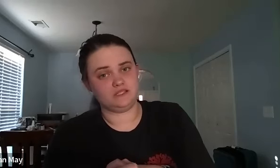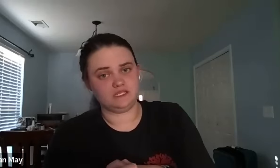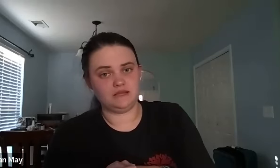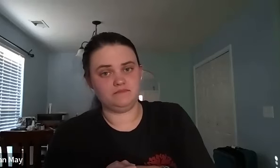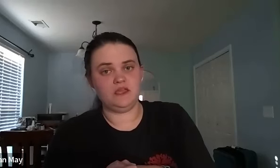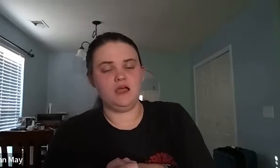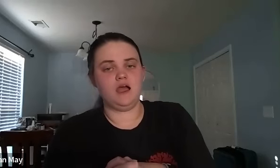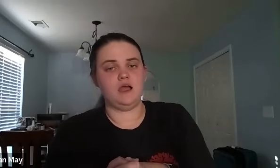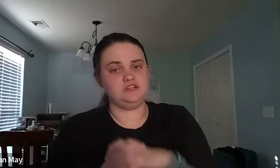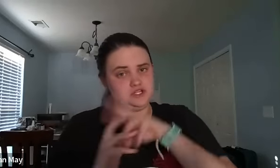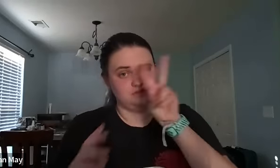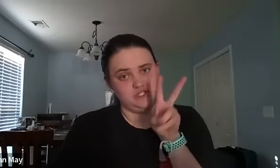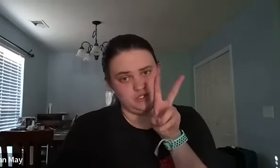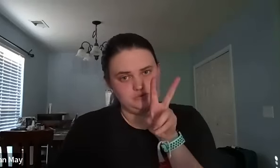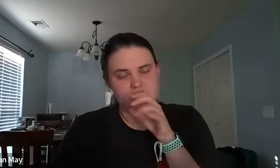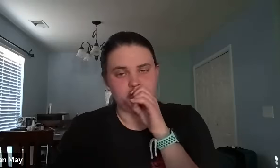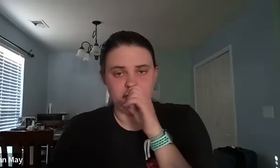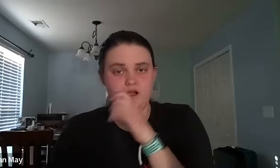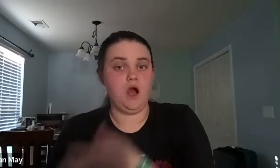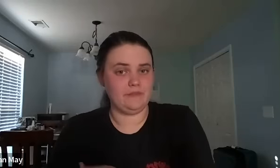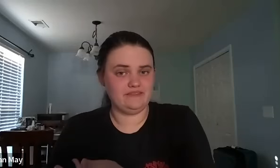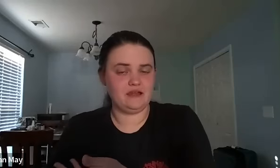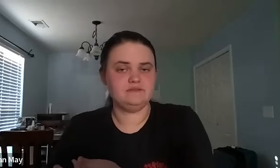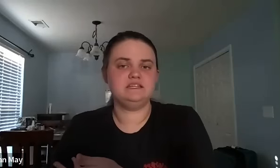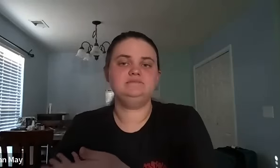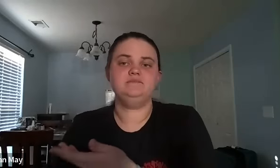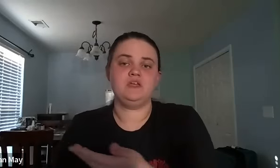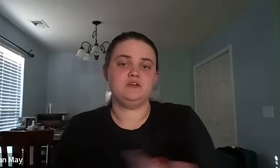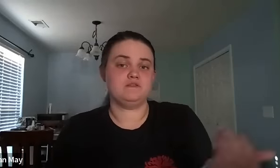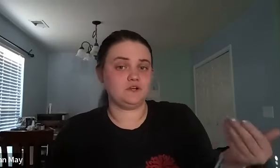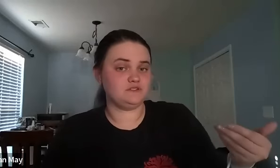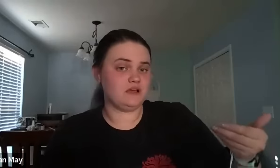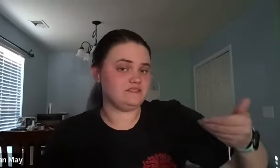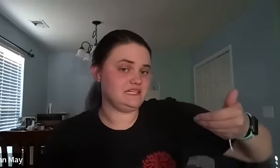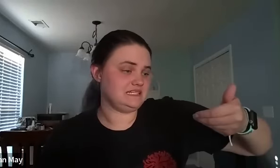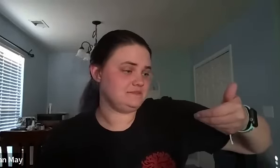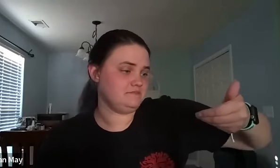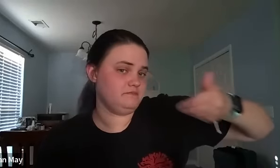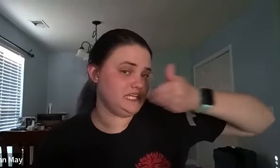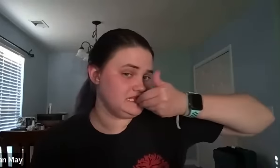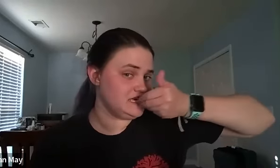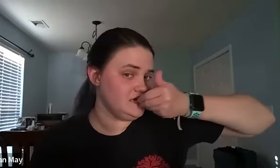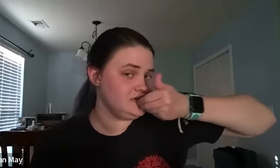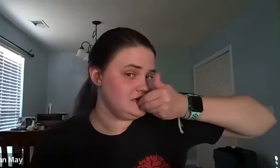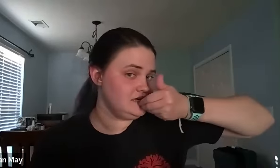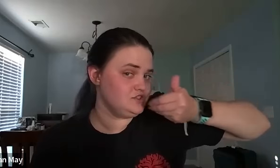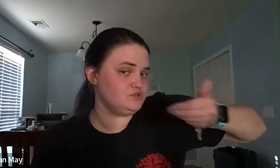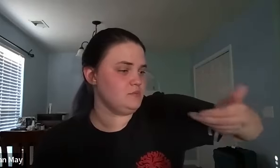sign it. I'm going to show you 2 that are more common that I've seen. The first one I've seen is pizza. So it's almost